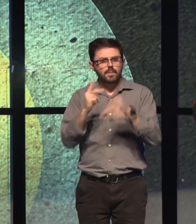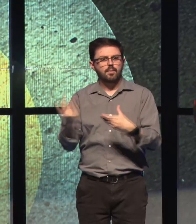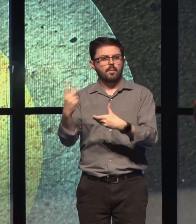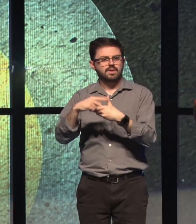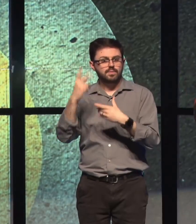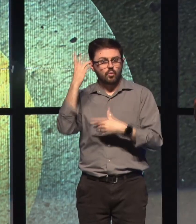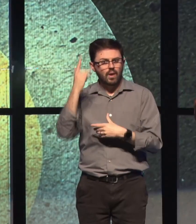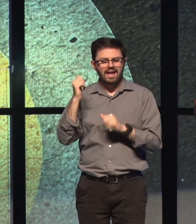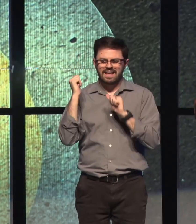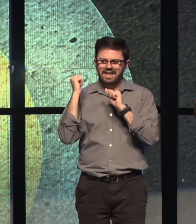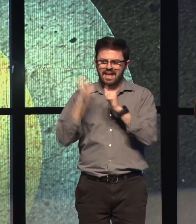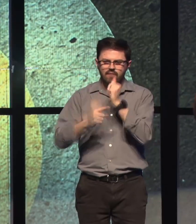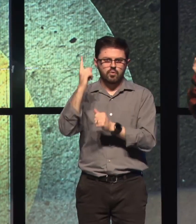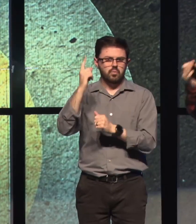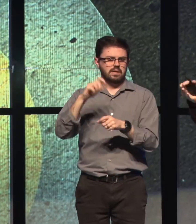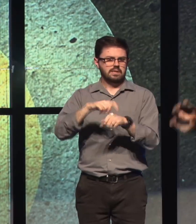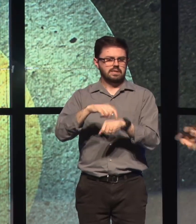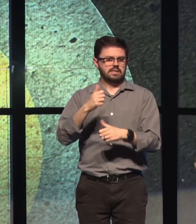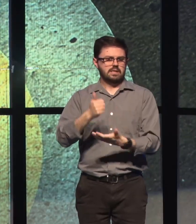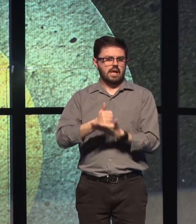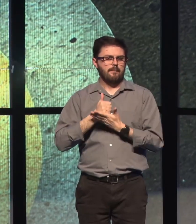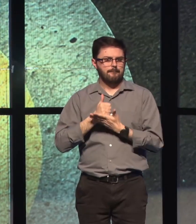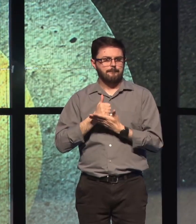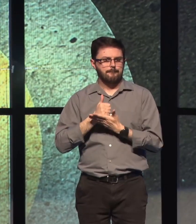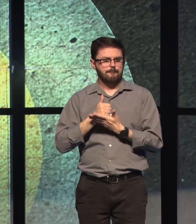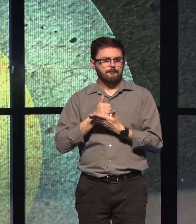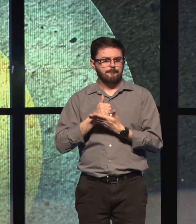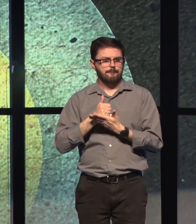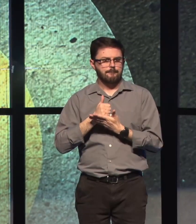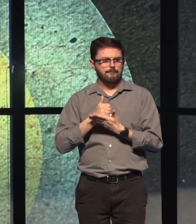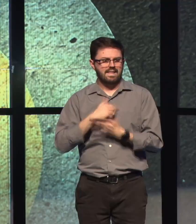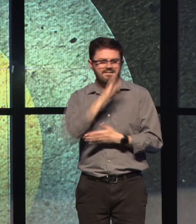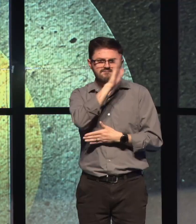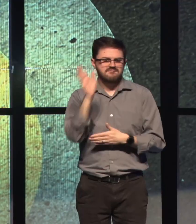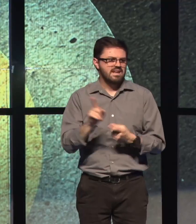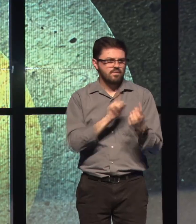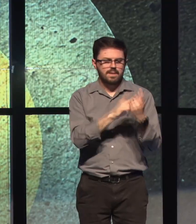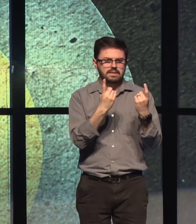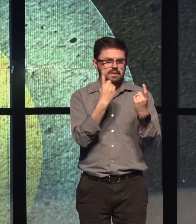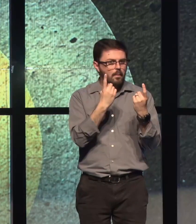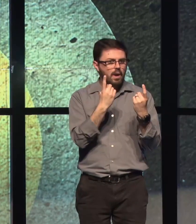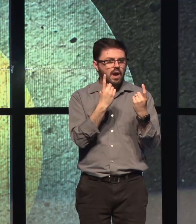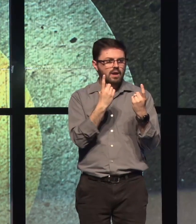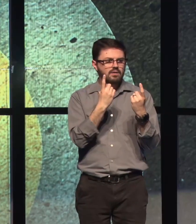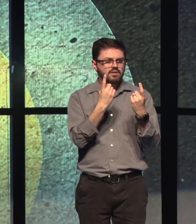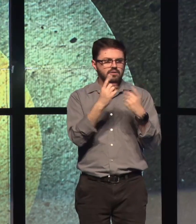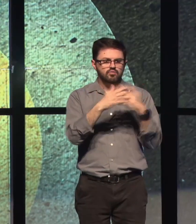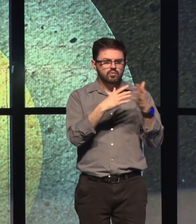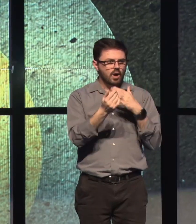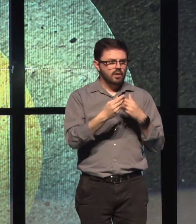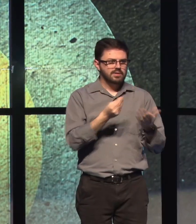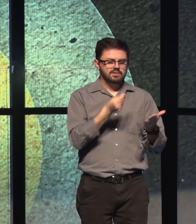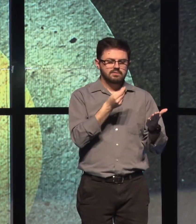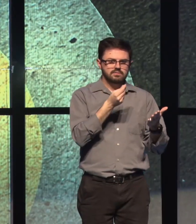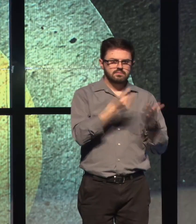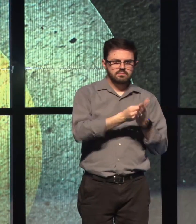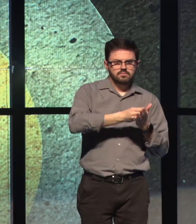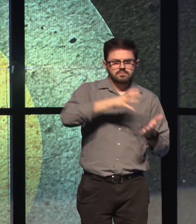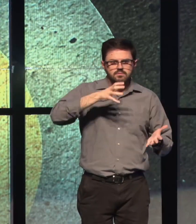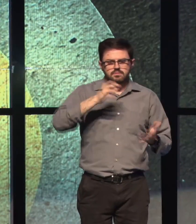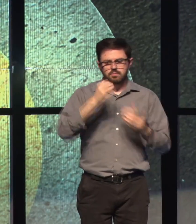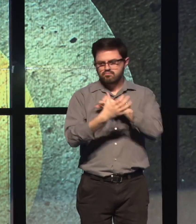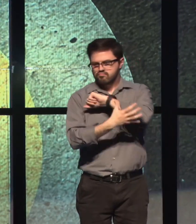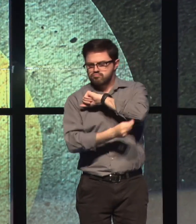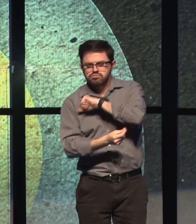help. I've never met a person in this life, no matter how much money they have, no matter how little money they have, no matter